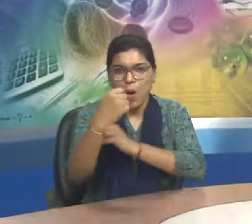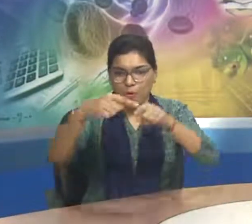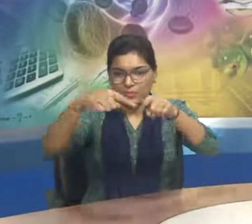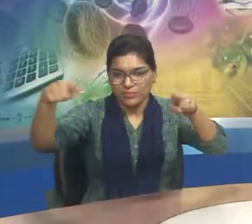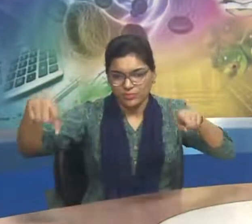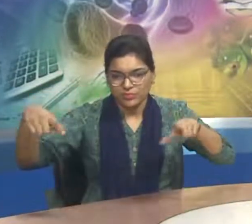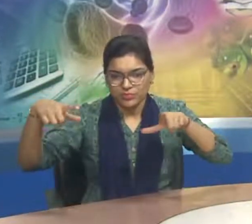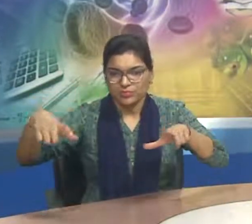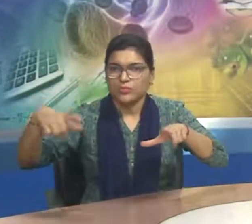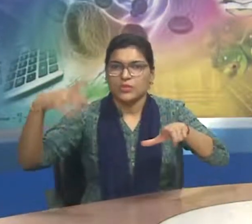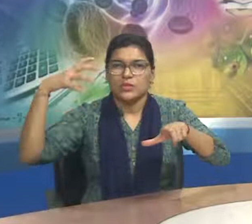We all know that